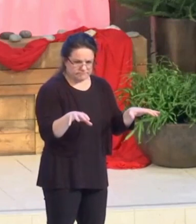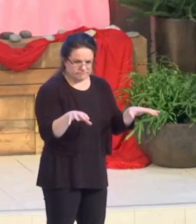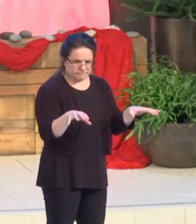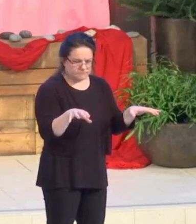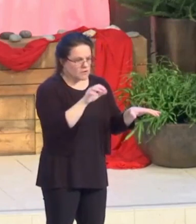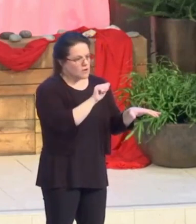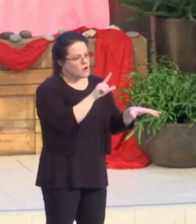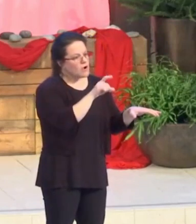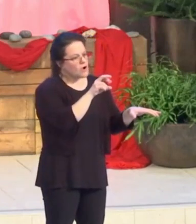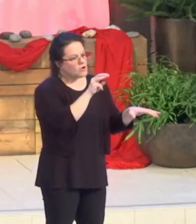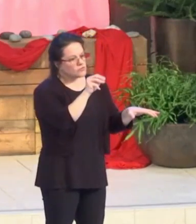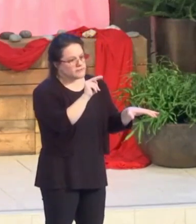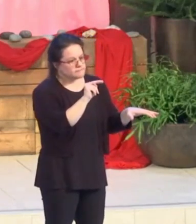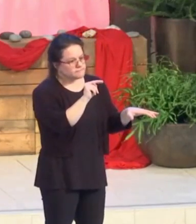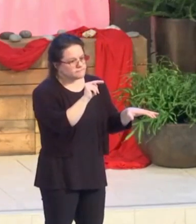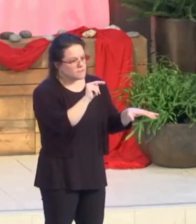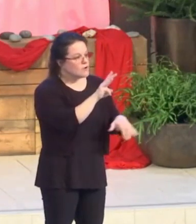Aldermen, wards.